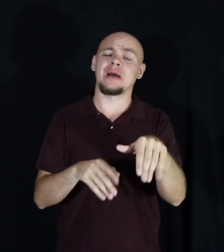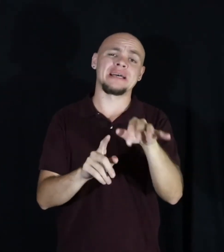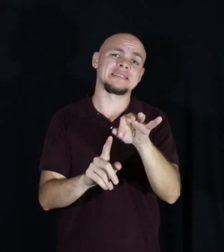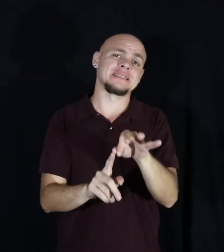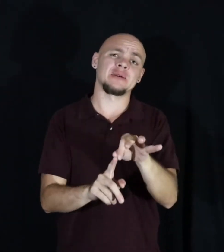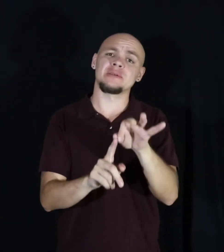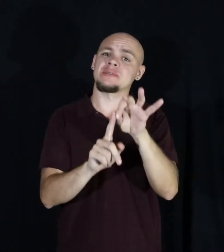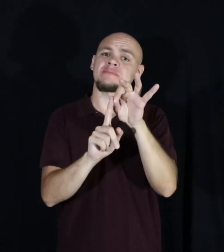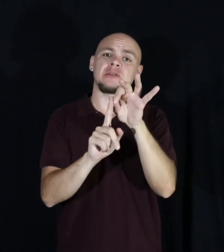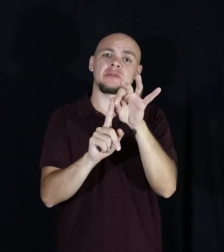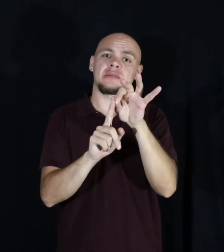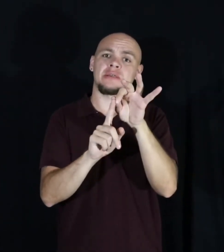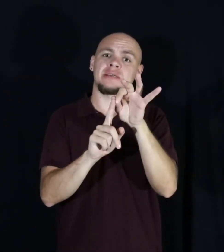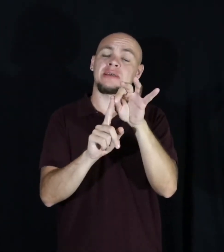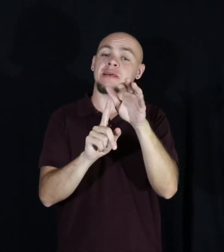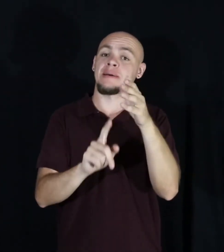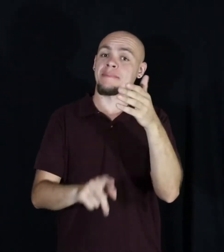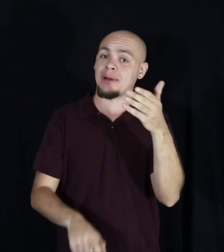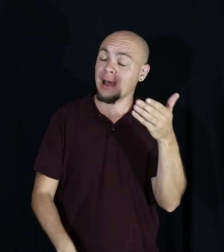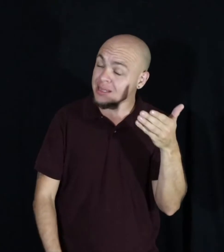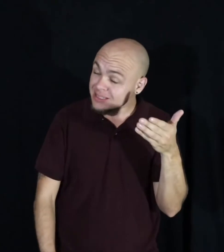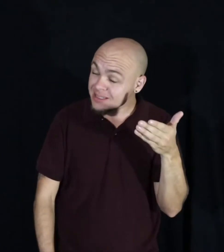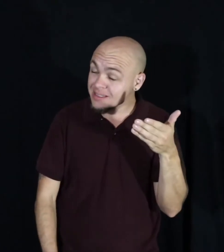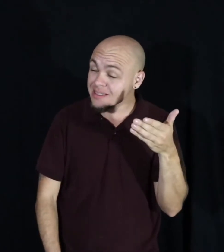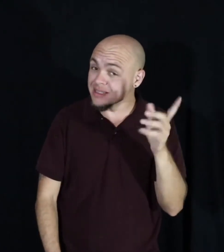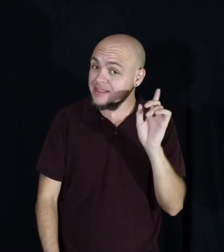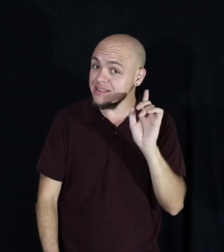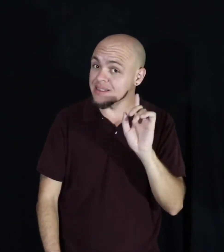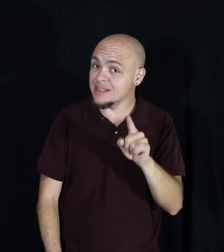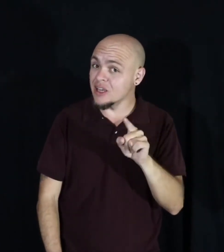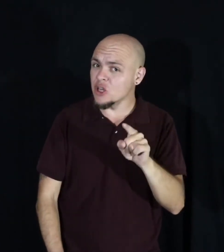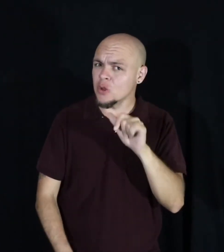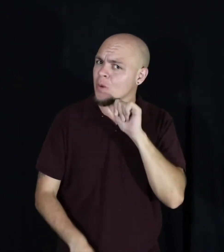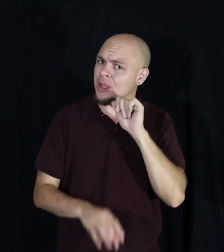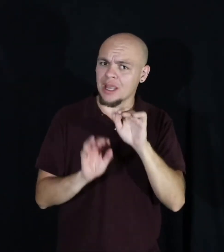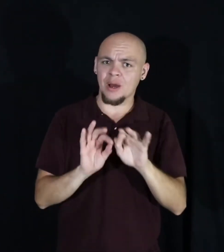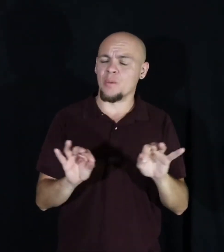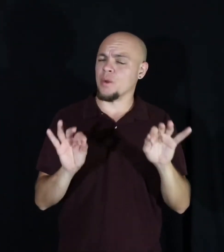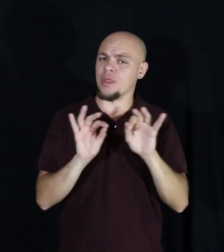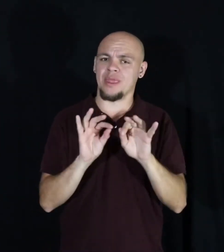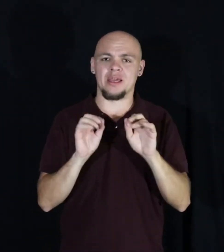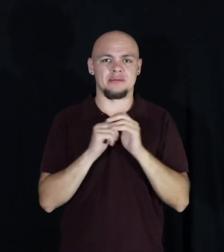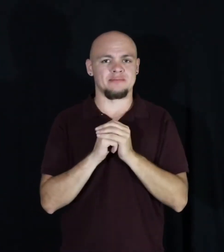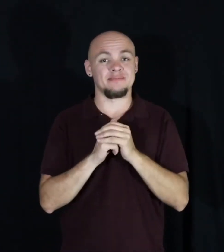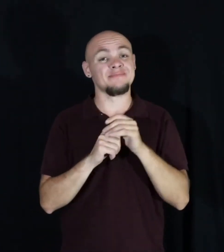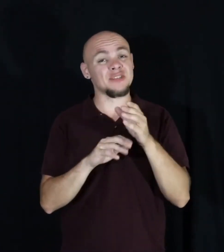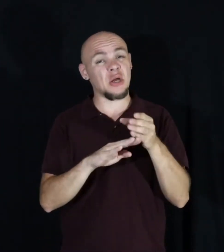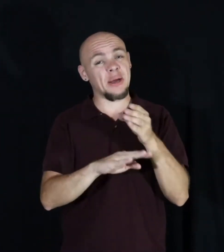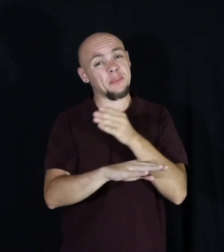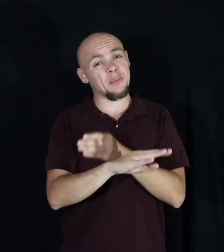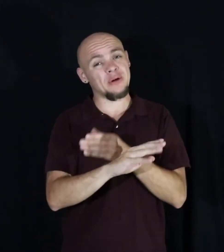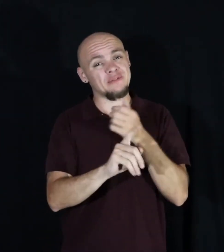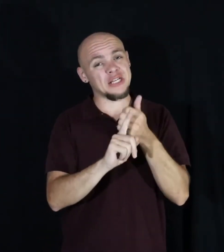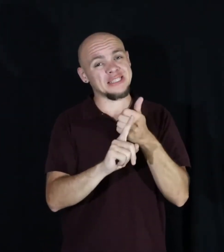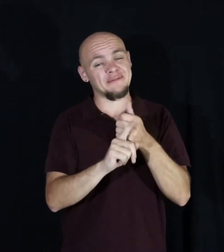special, yet on the other, you're not quite worthy. You could do better.